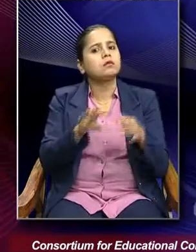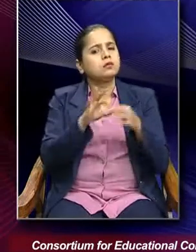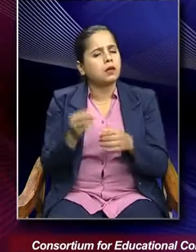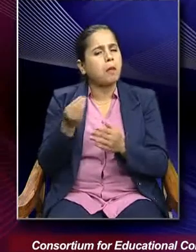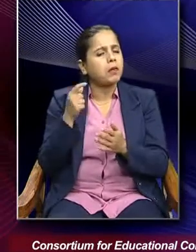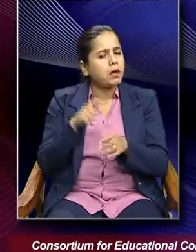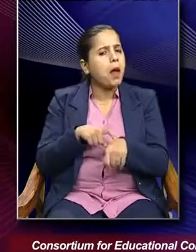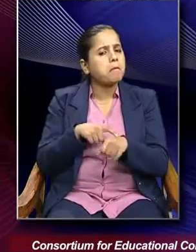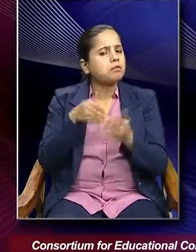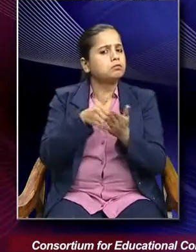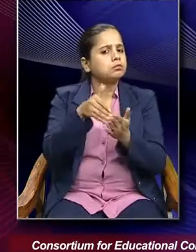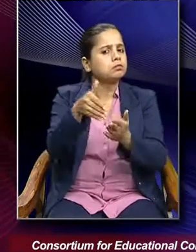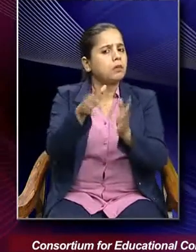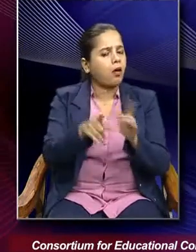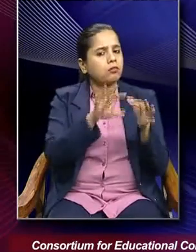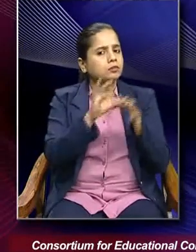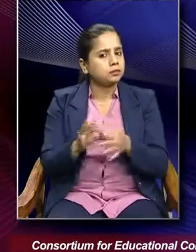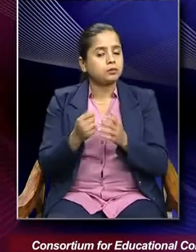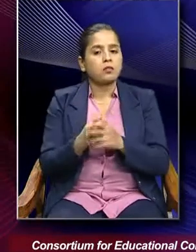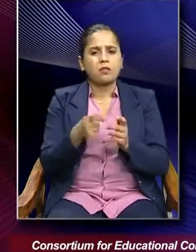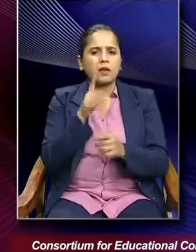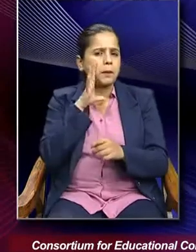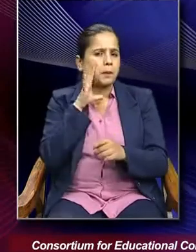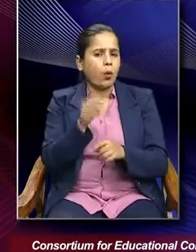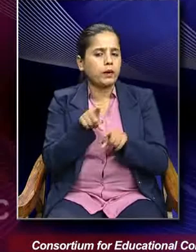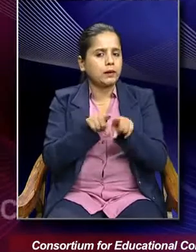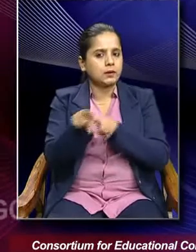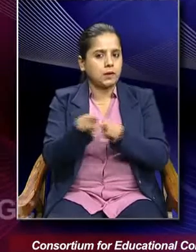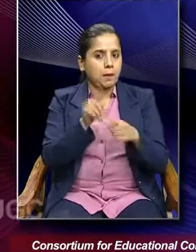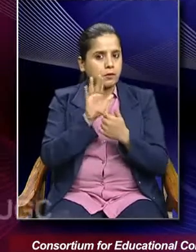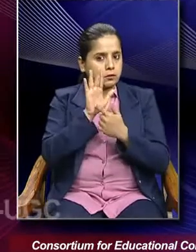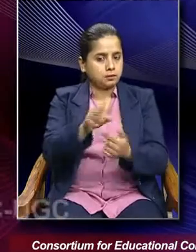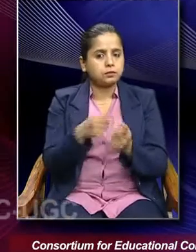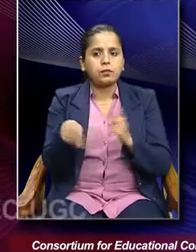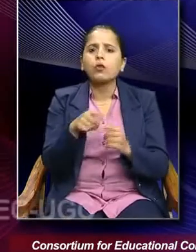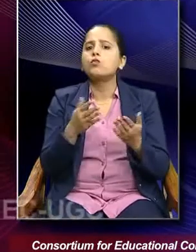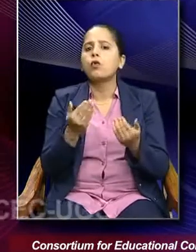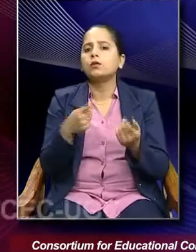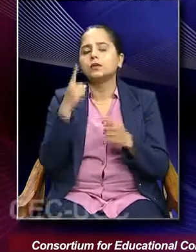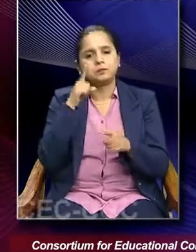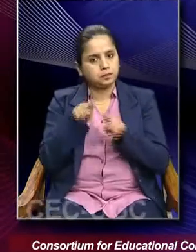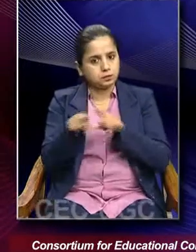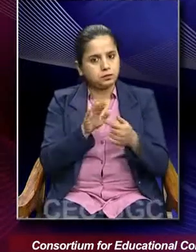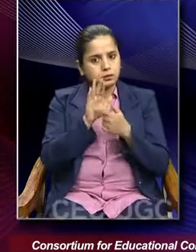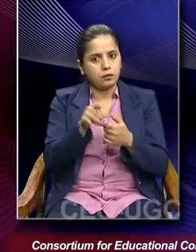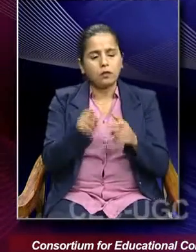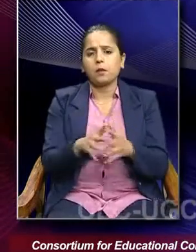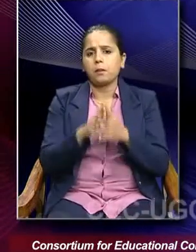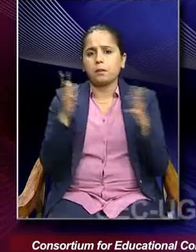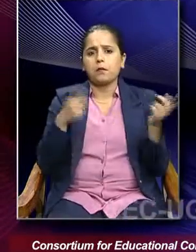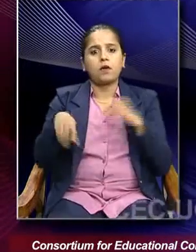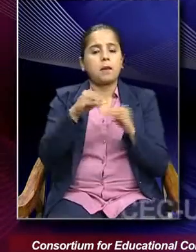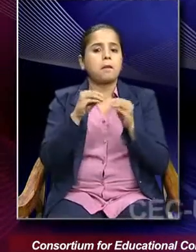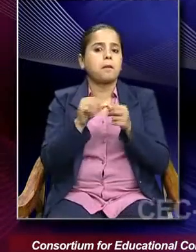frequently. A very important example that can be given here is the Great Bath